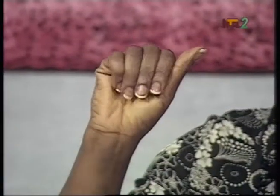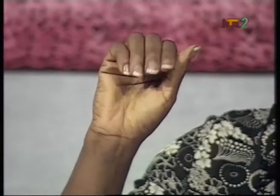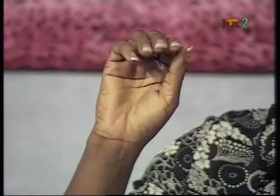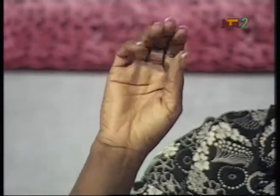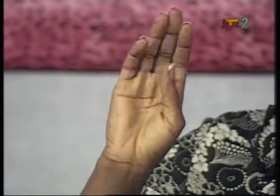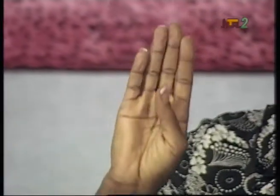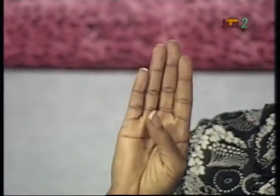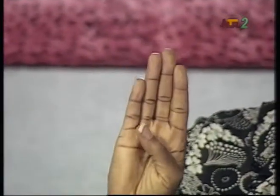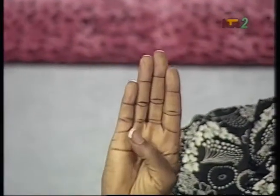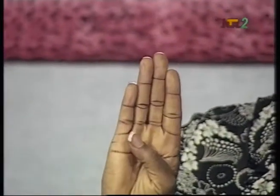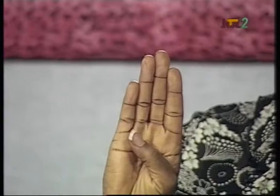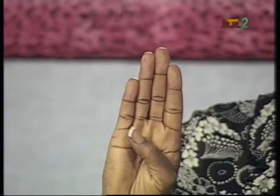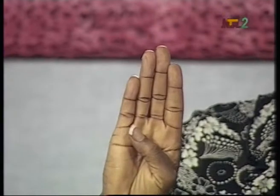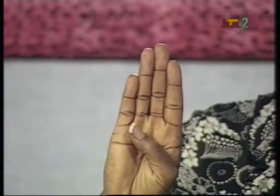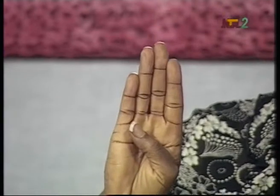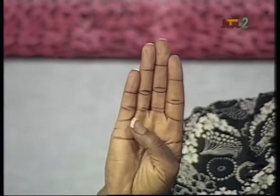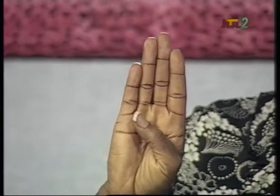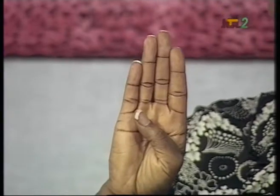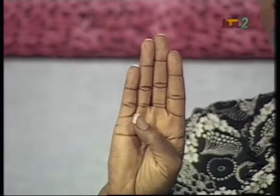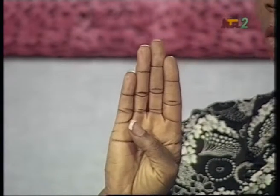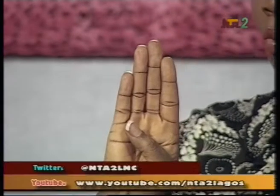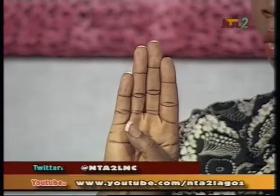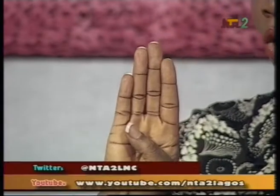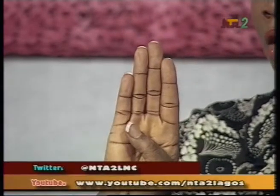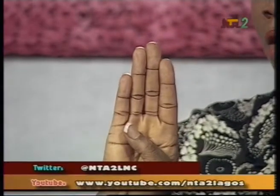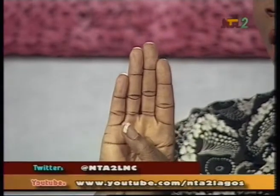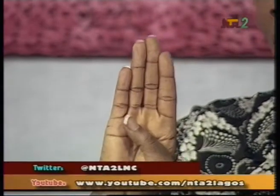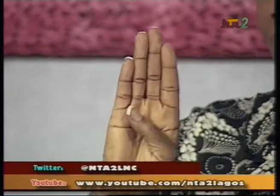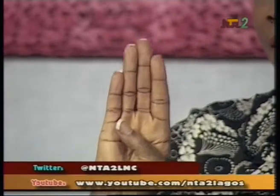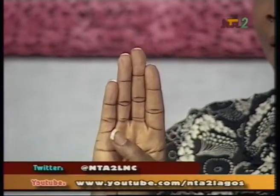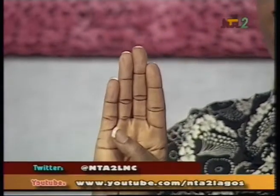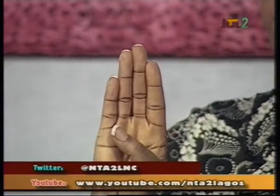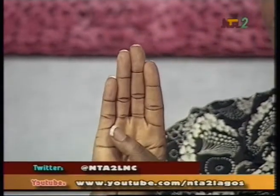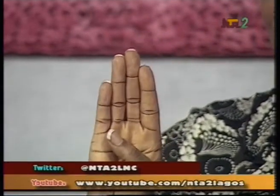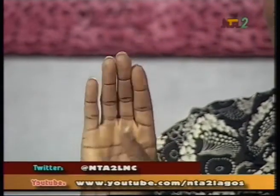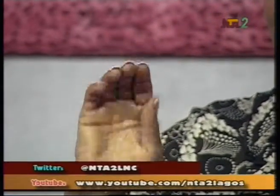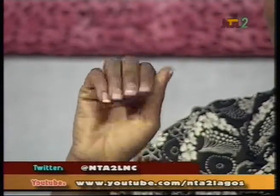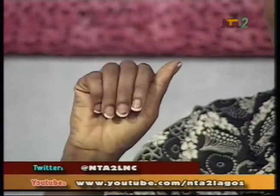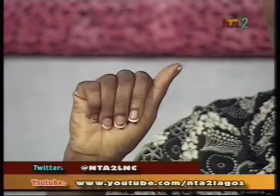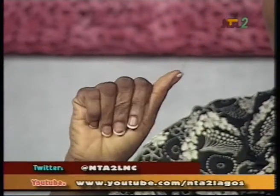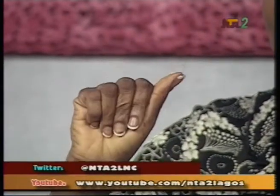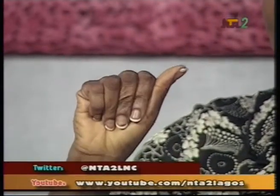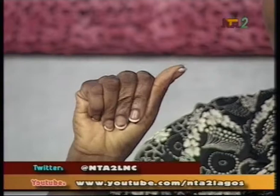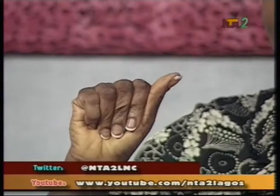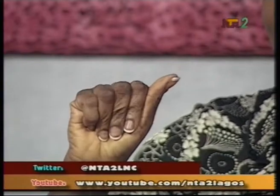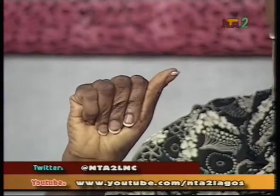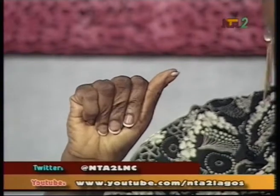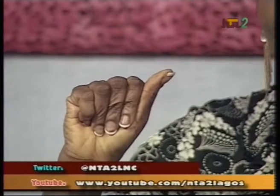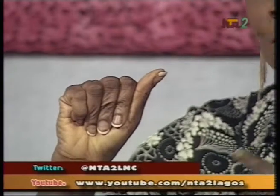This is B. Beatrice, I hope you're watching. I'll take that again for your sake. This is letter A. You just close your